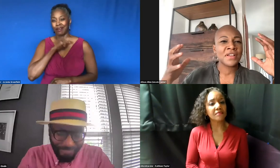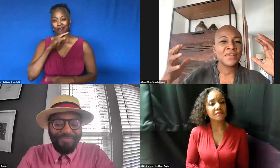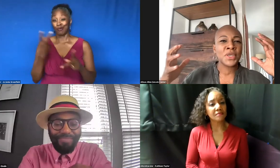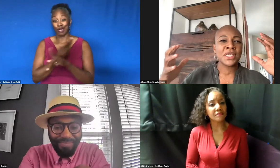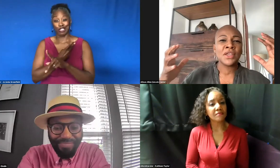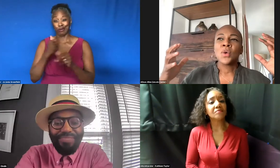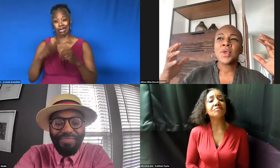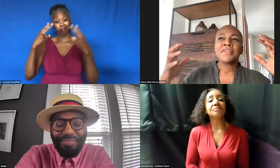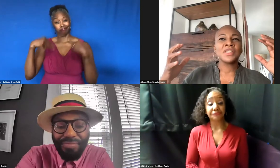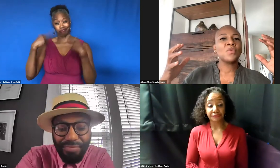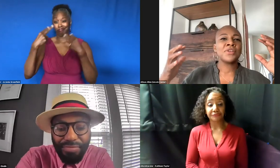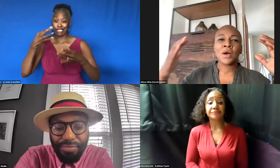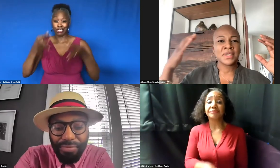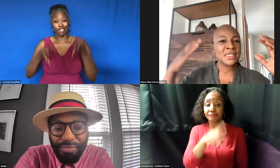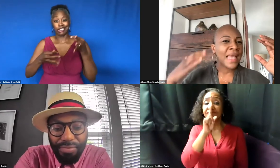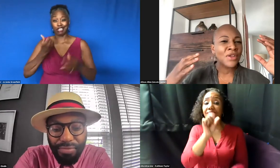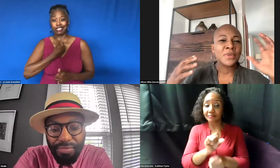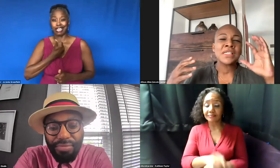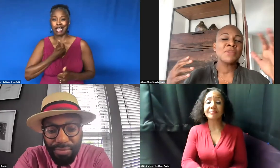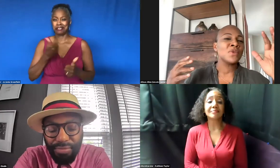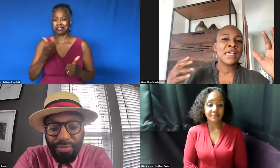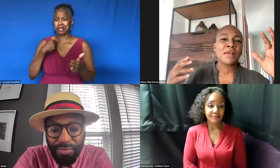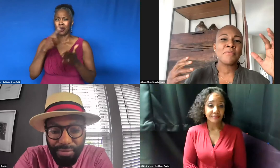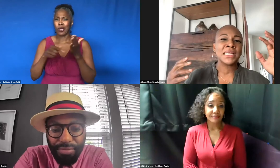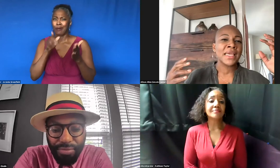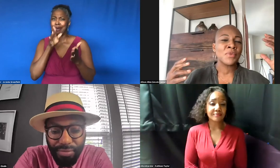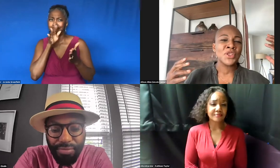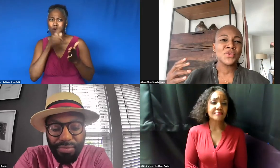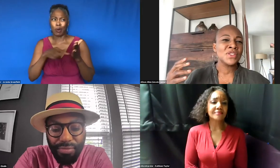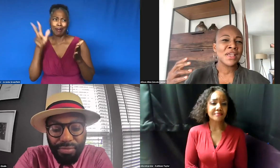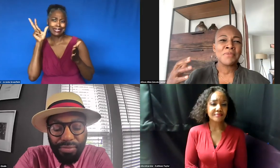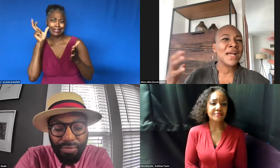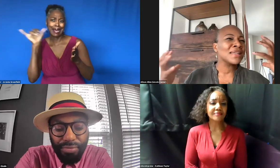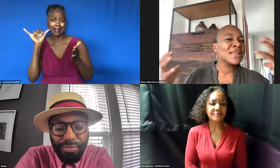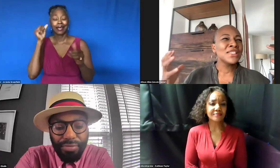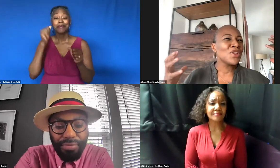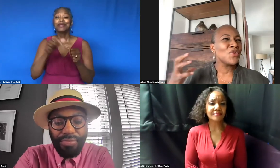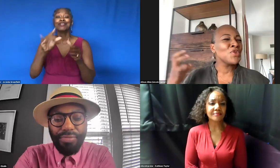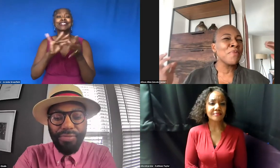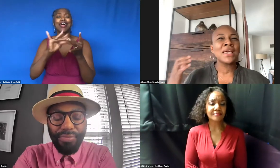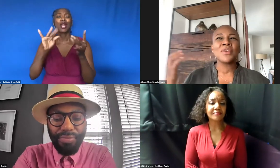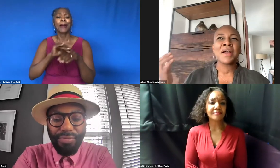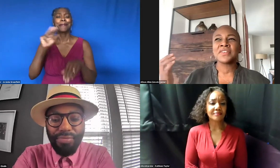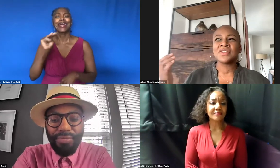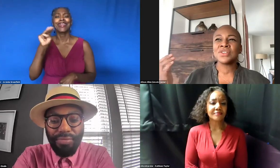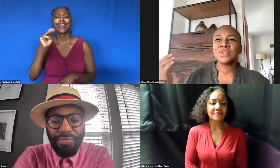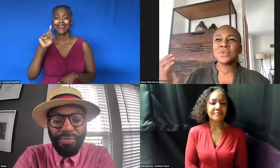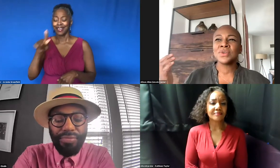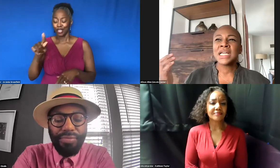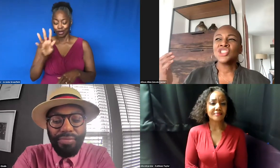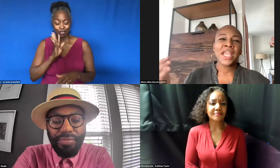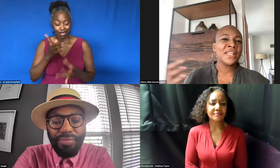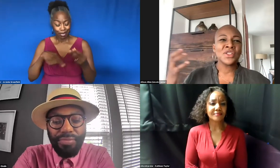judge ourselves. We often wonder how we sound. There was something you said on Monday when you said, you're making a reference